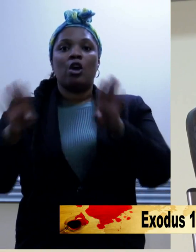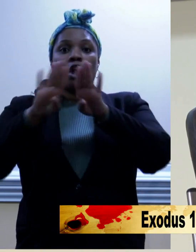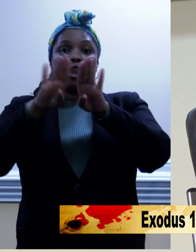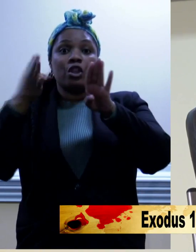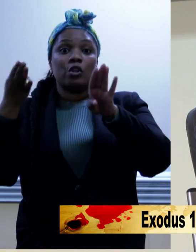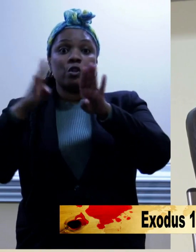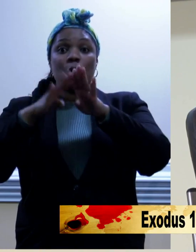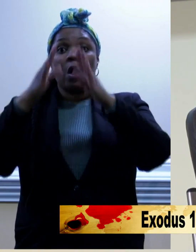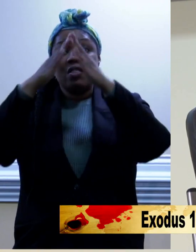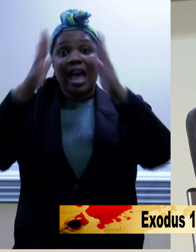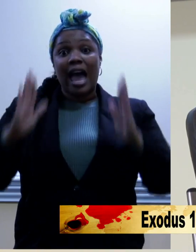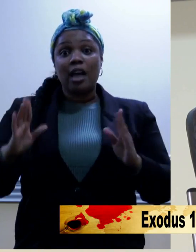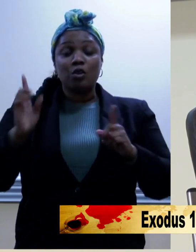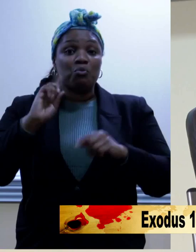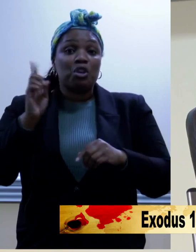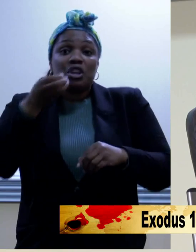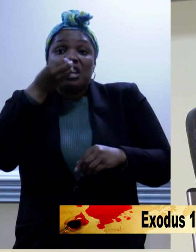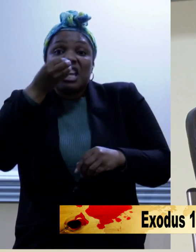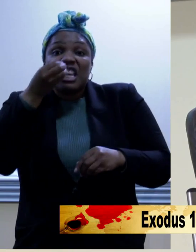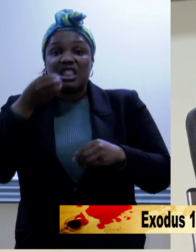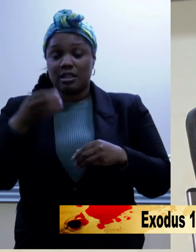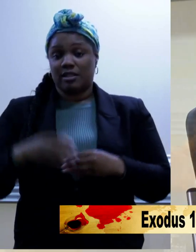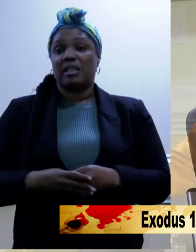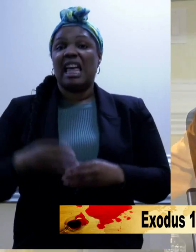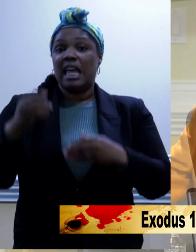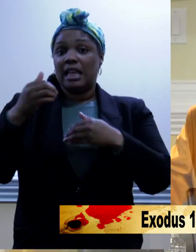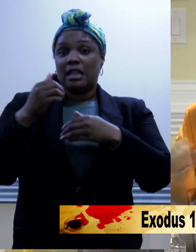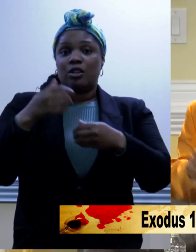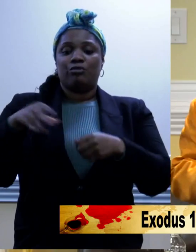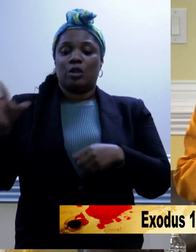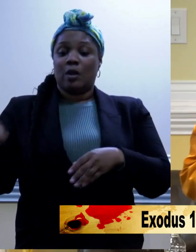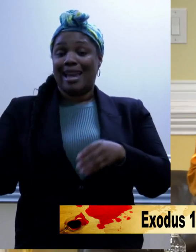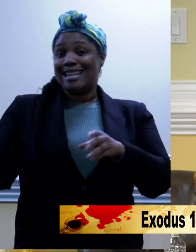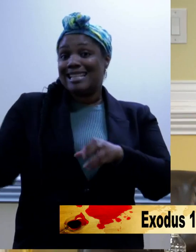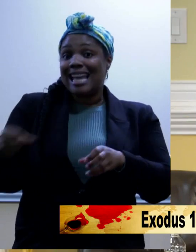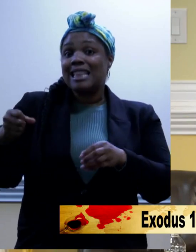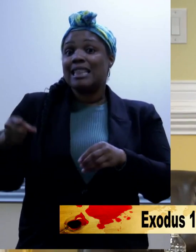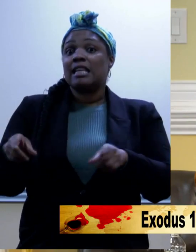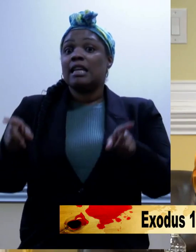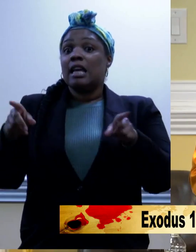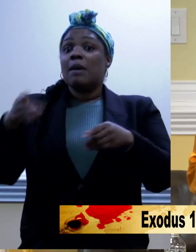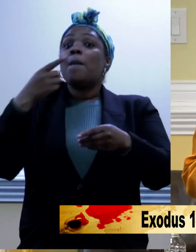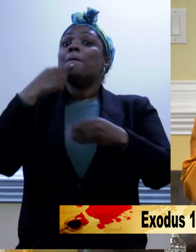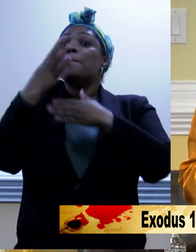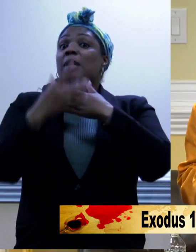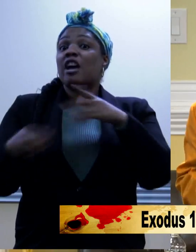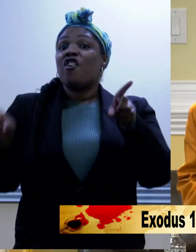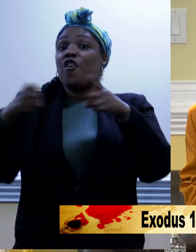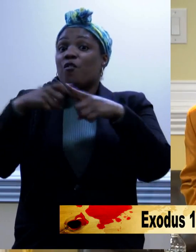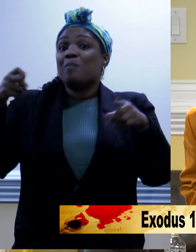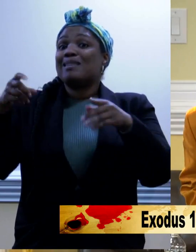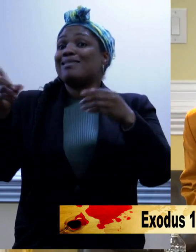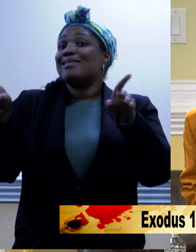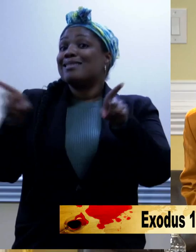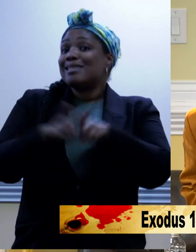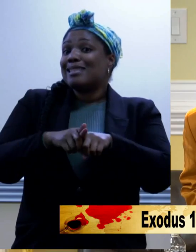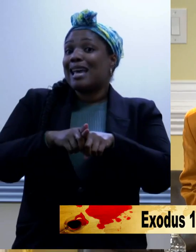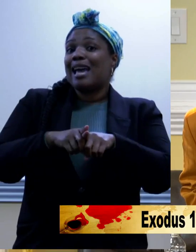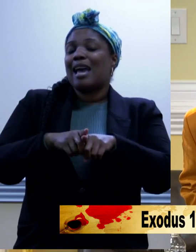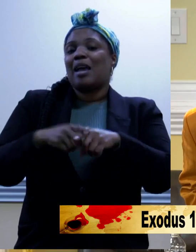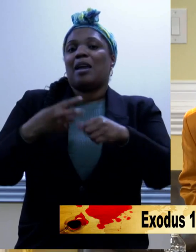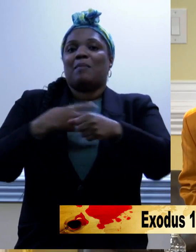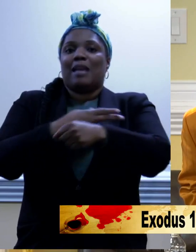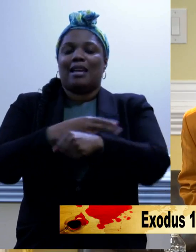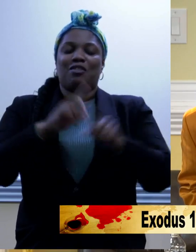of the houses wherein they shall eat it. So now you got to get the blood of that same lamb. And you got to go to your apartment now